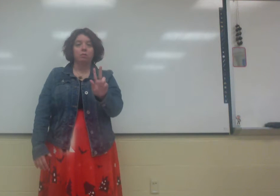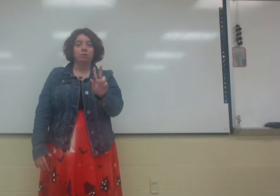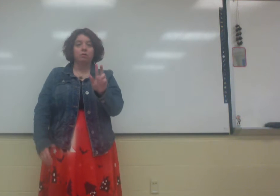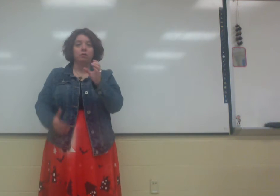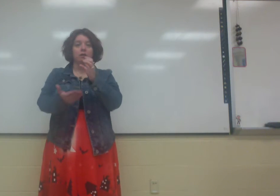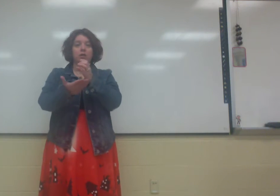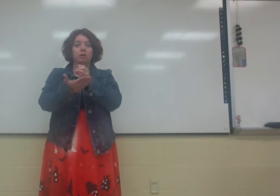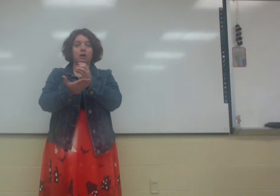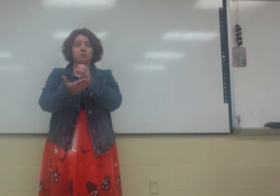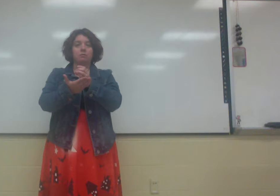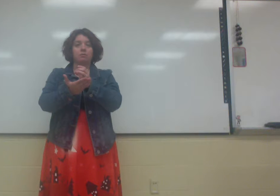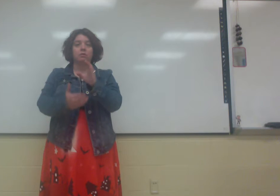1/3 cups